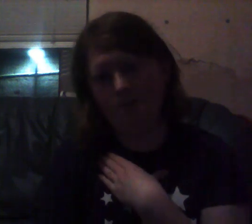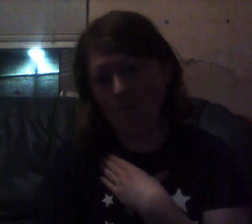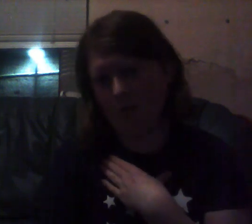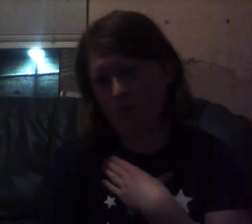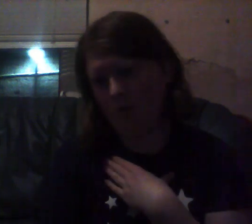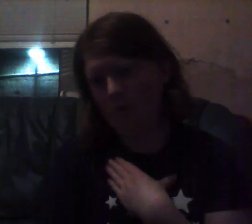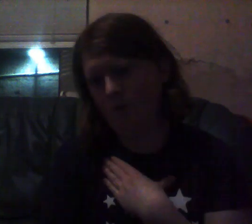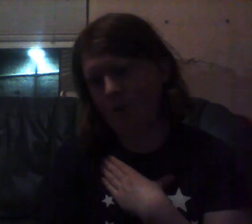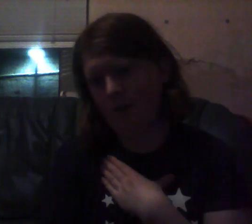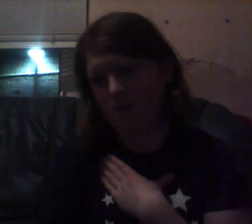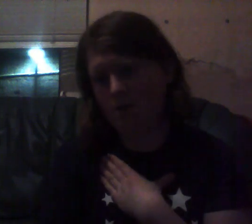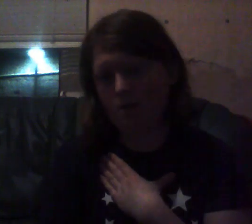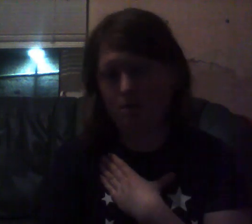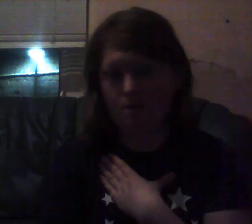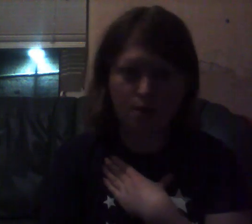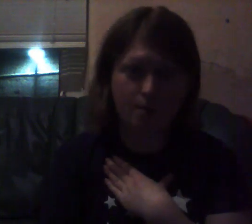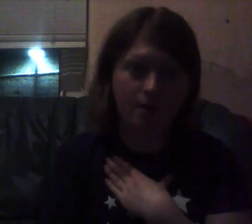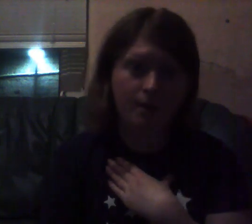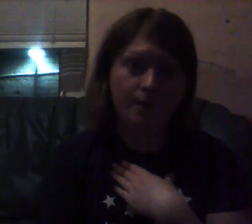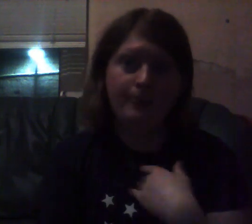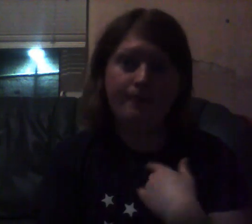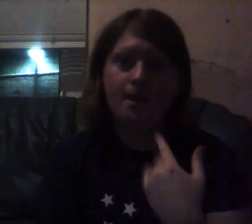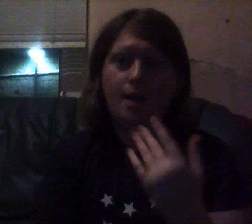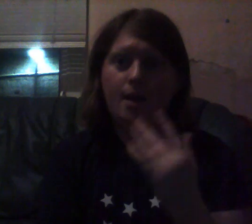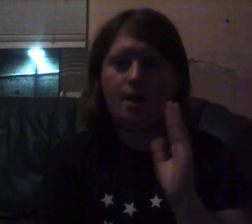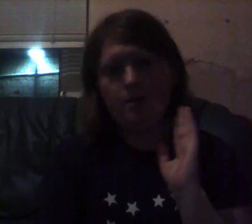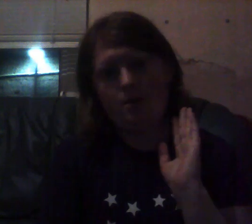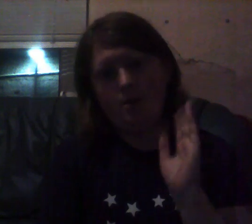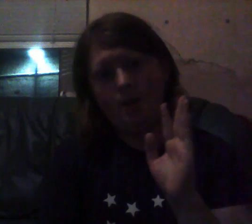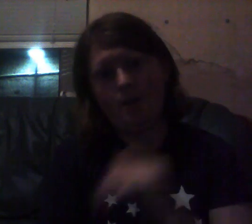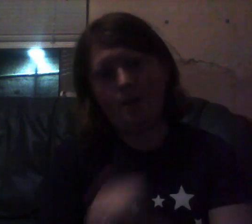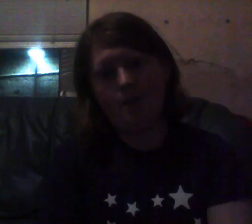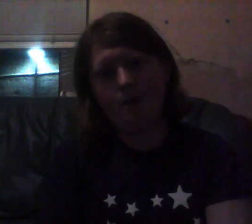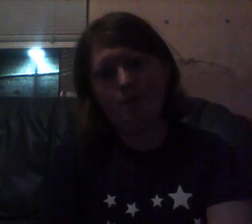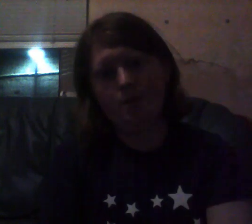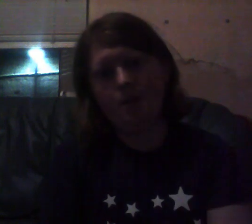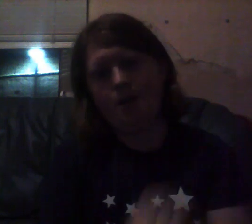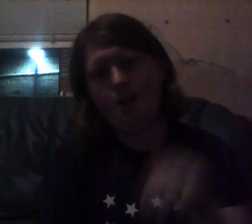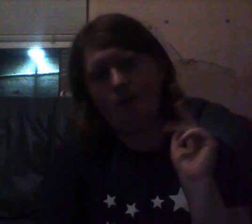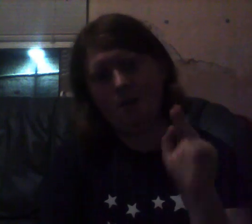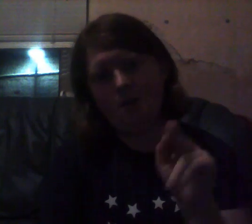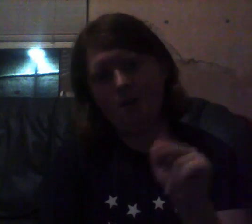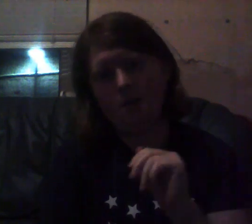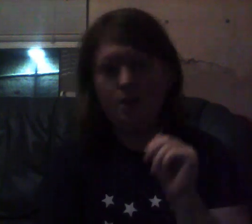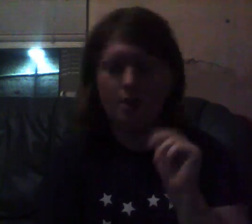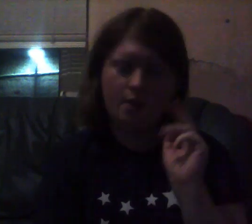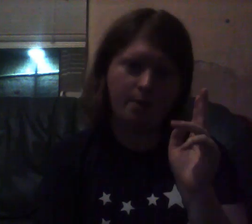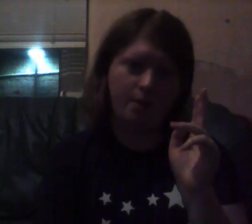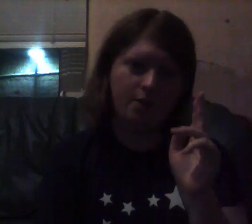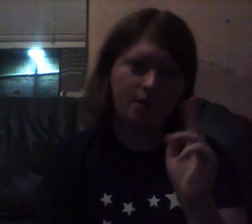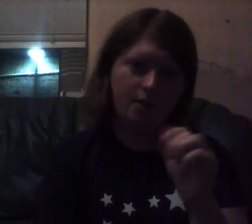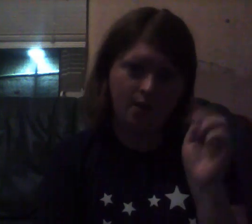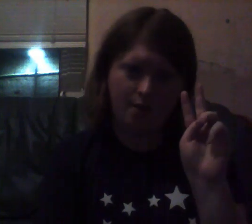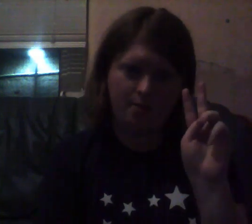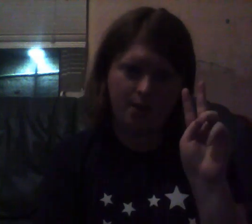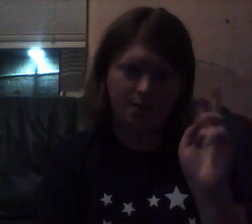support you decide to give me. See you again next time. Remember to take care of yourselves and each other. Stay positive. Love and peace.